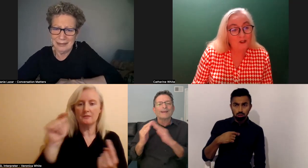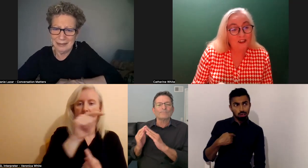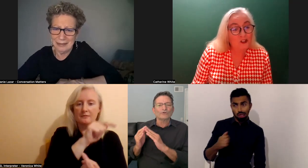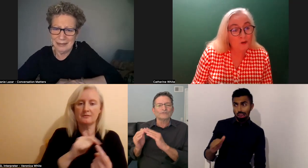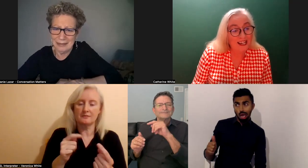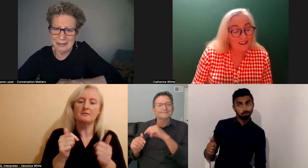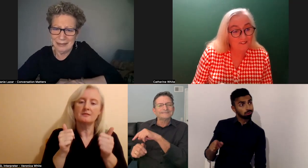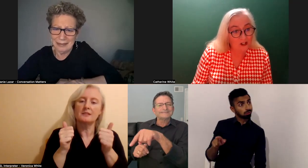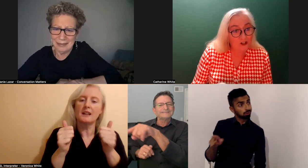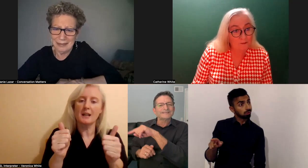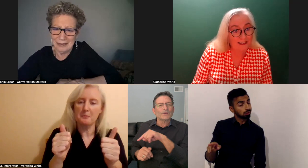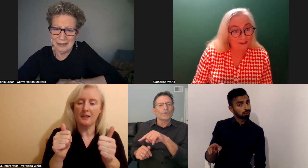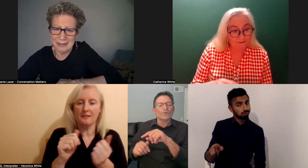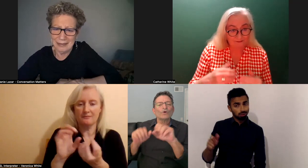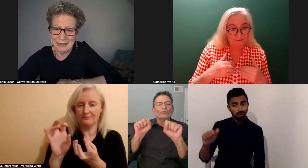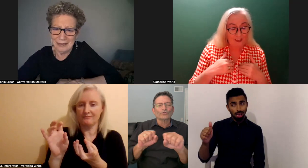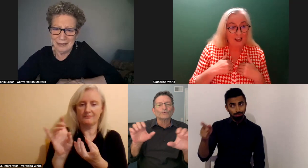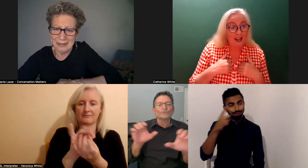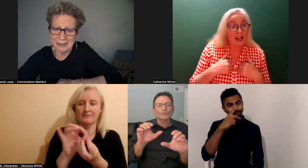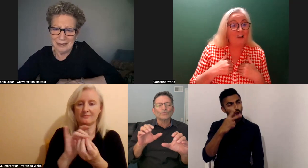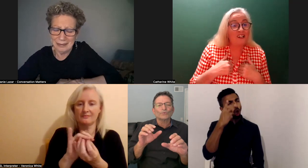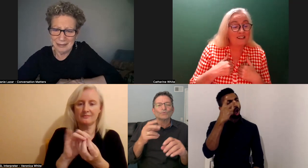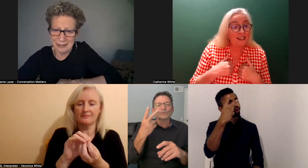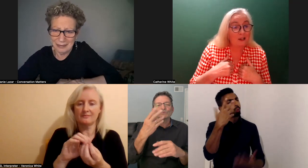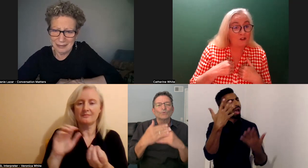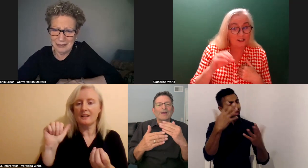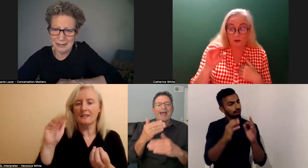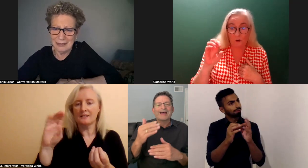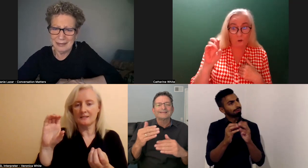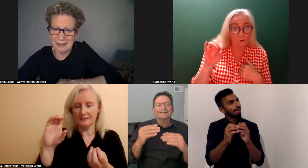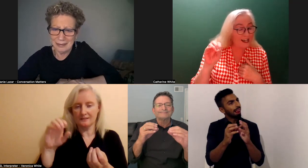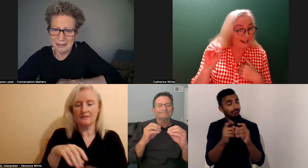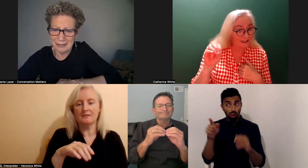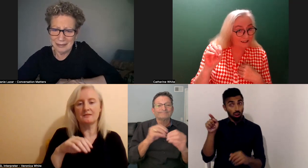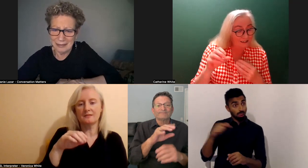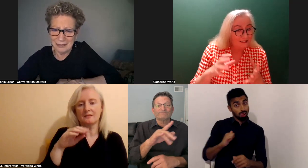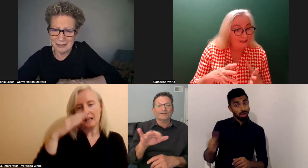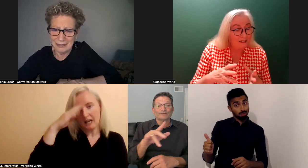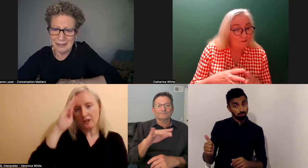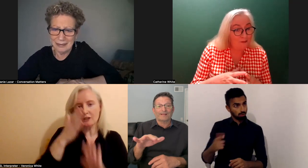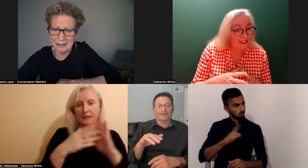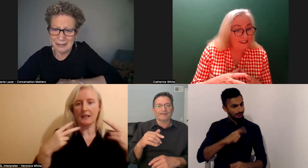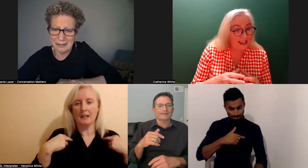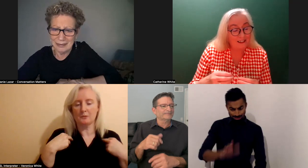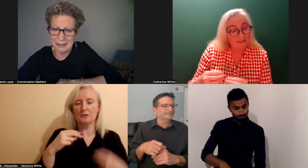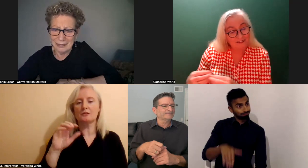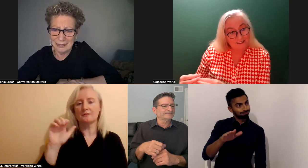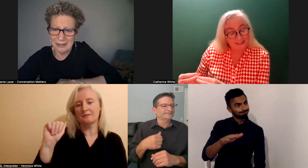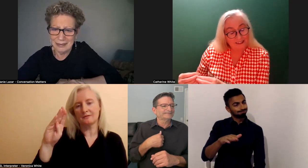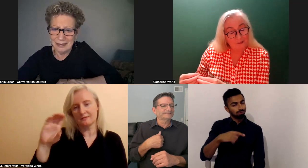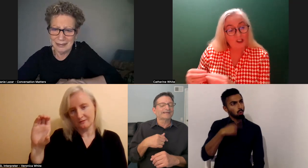do what's called the two-handed finger spelling. Irish style languages, one hand.